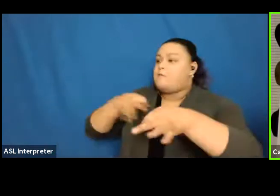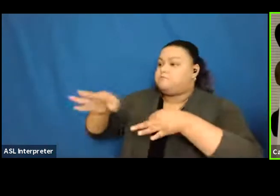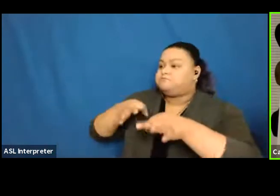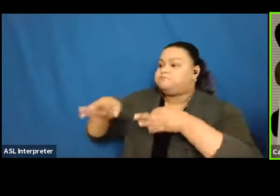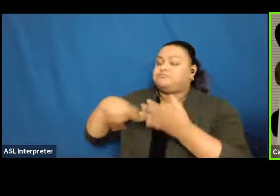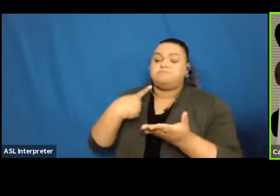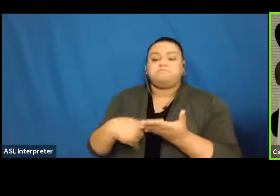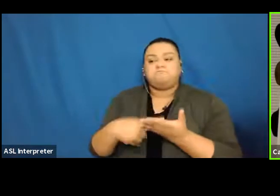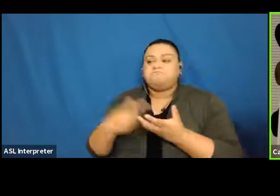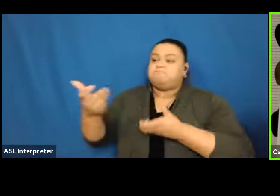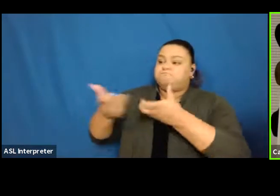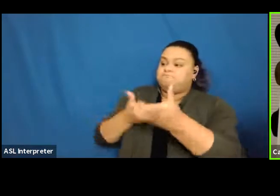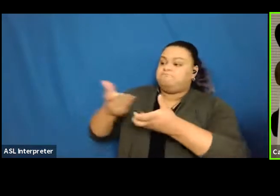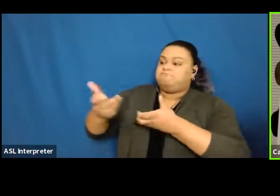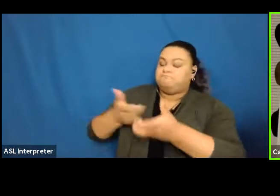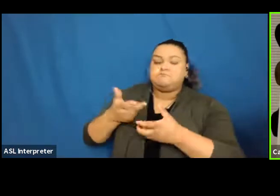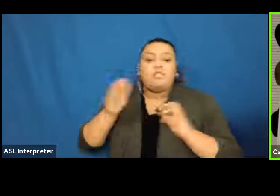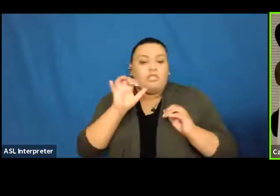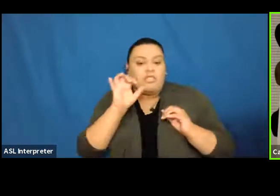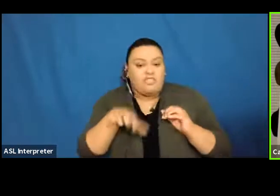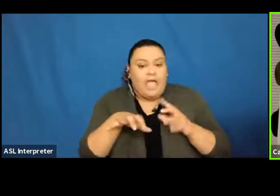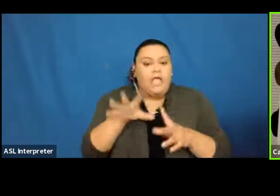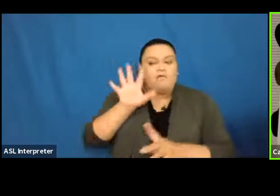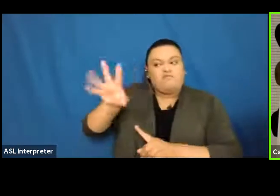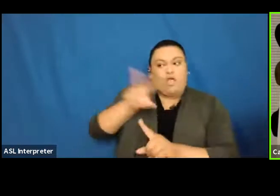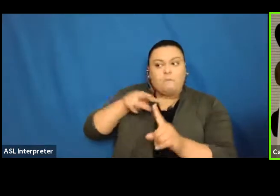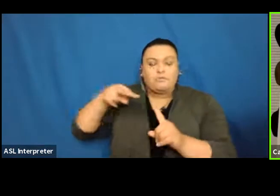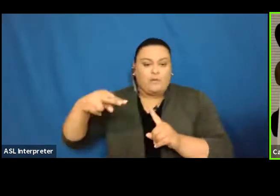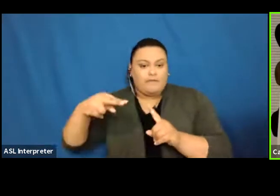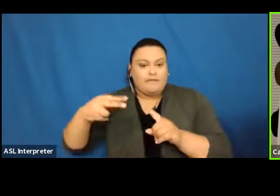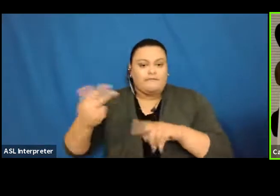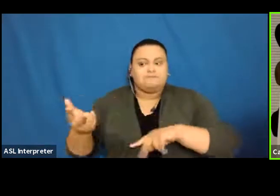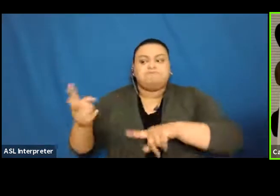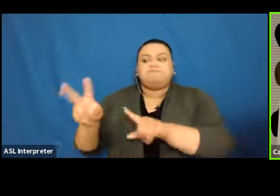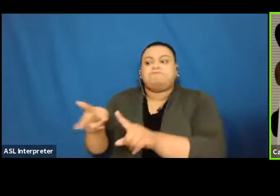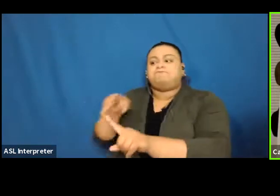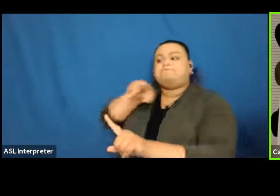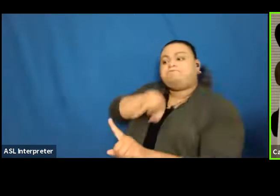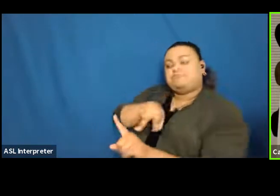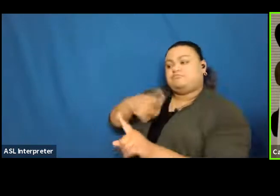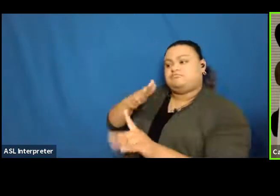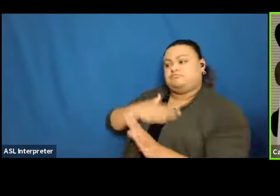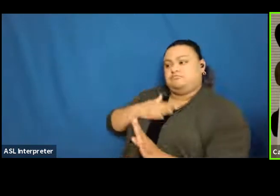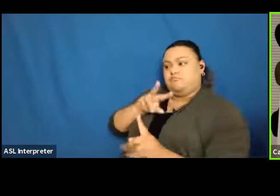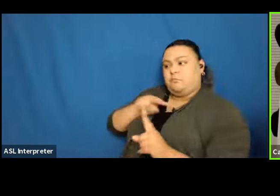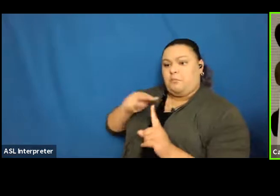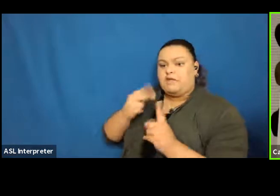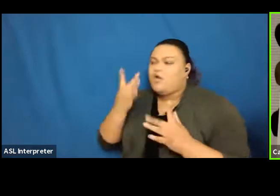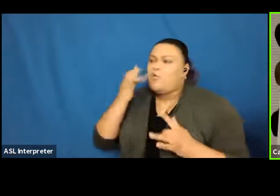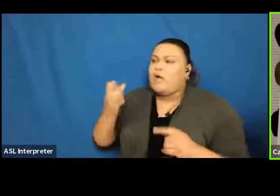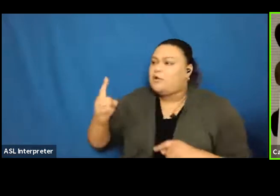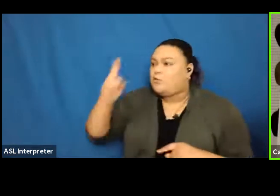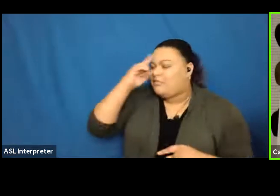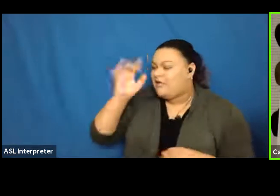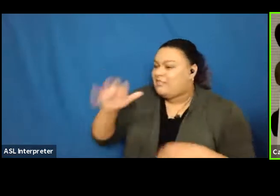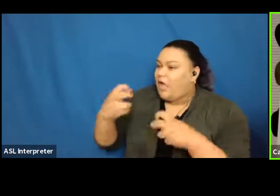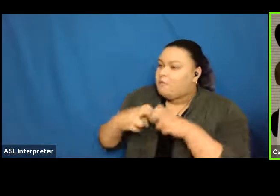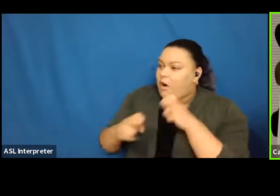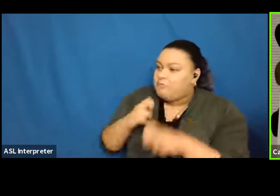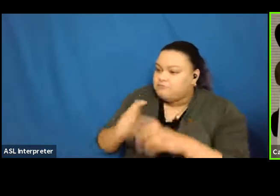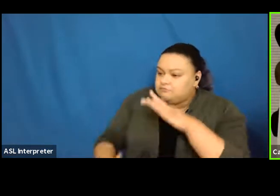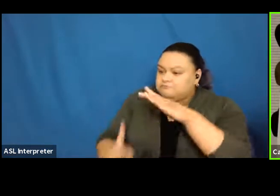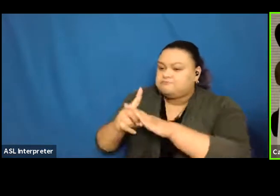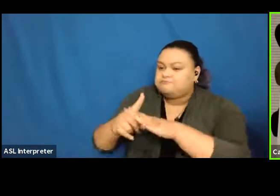Say, okay, well, and maybe take on the issue of whatever it's the issue it happens to be, and say, why do you think we have that issue? Because this is